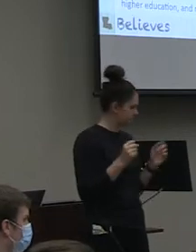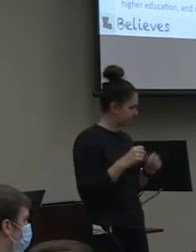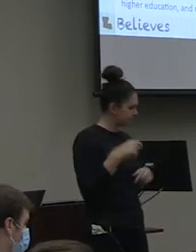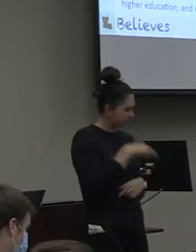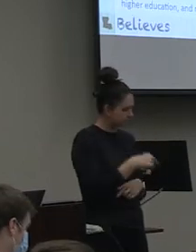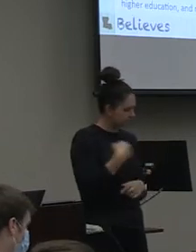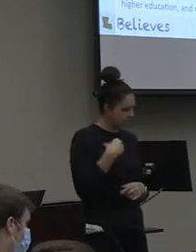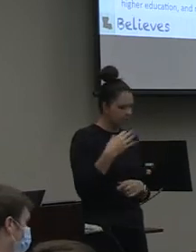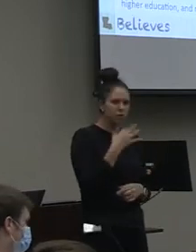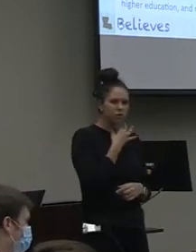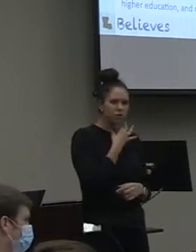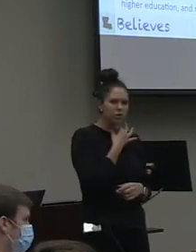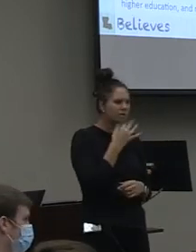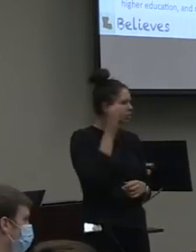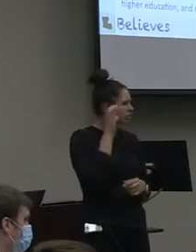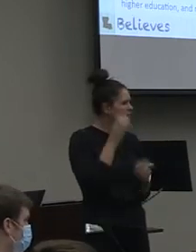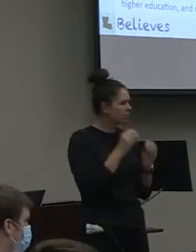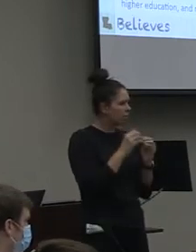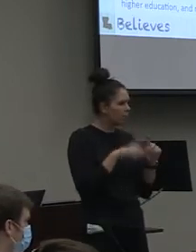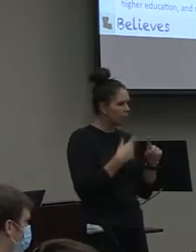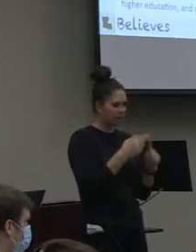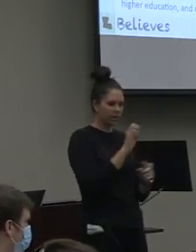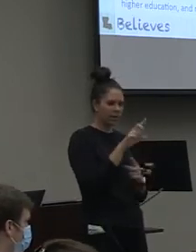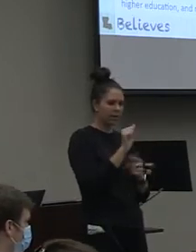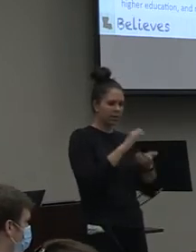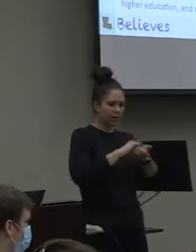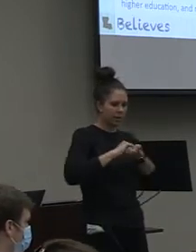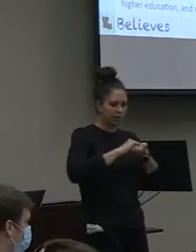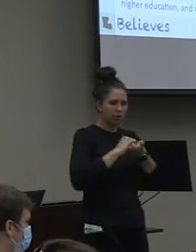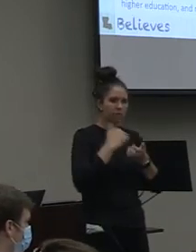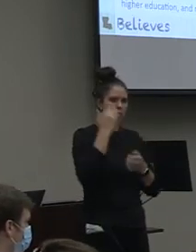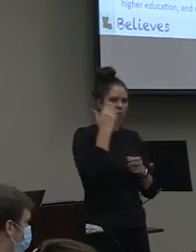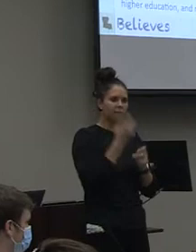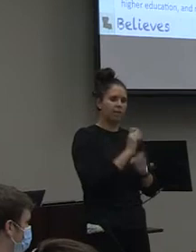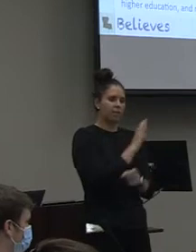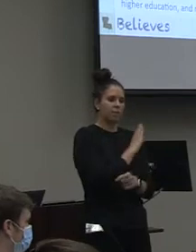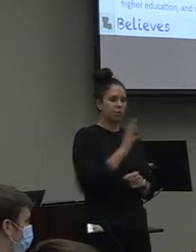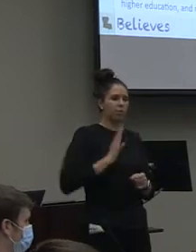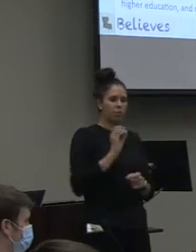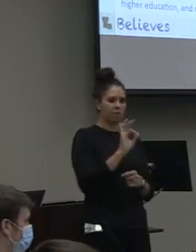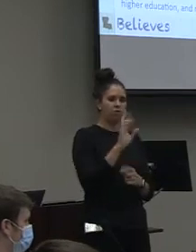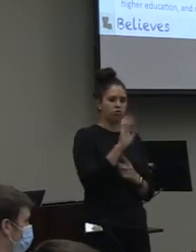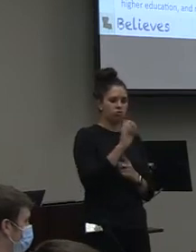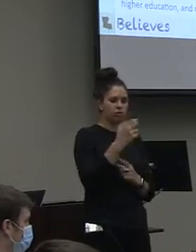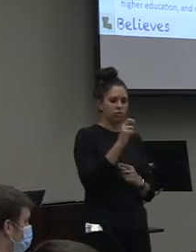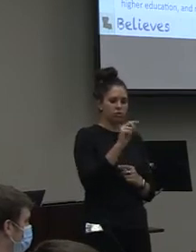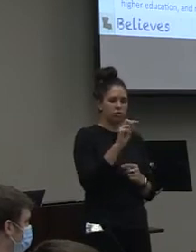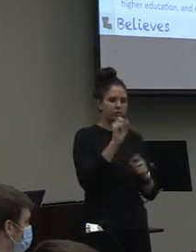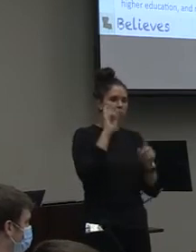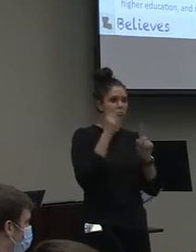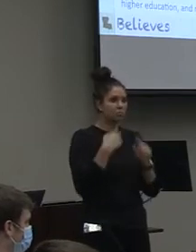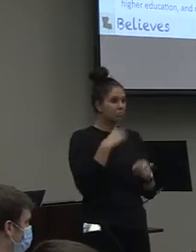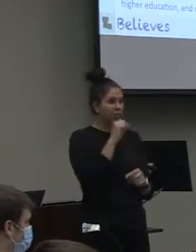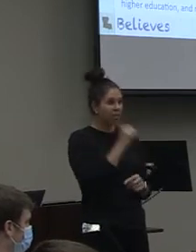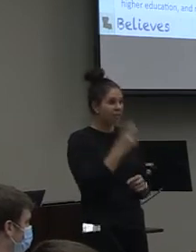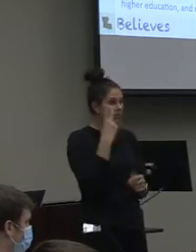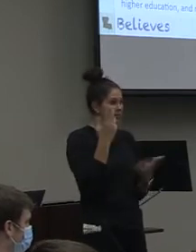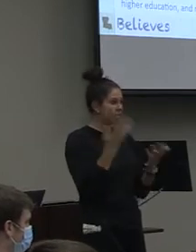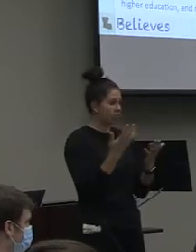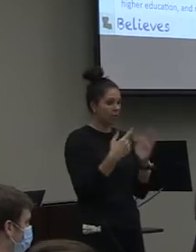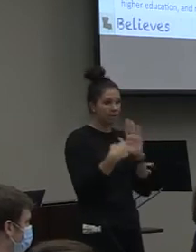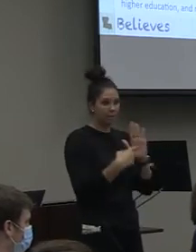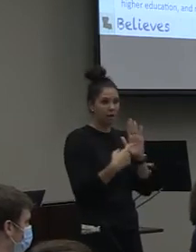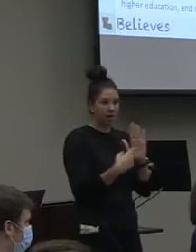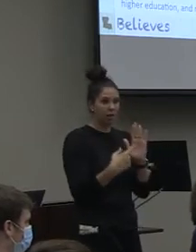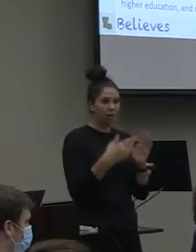Support those teachers. Absolutely. And I'm curious to hear more about the ELA Collaborative. I know from the Board of Regents' perspective, I'd love to see what the model course, you